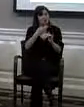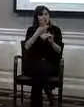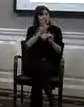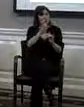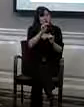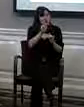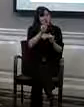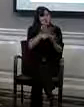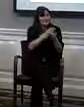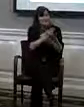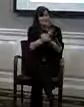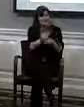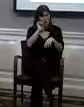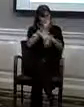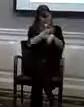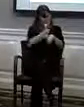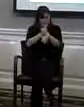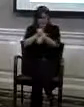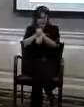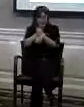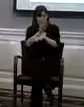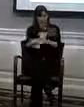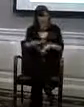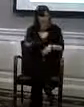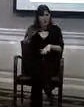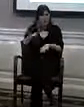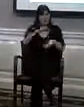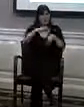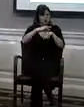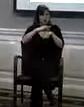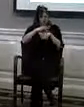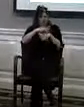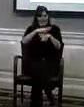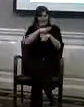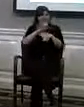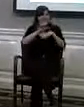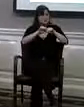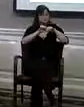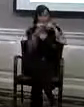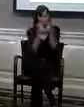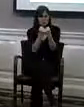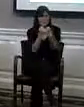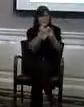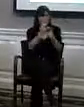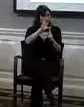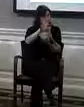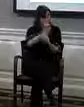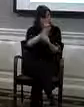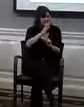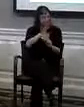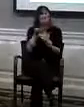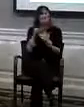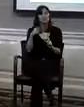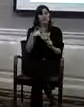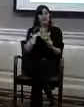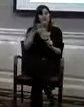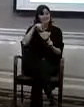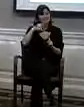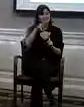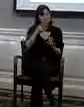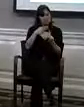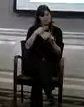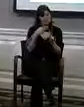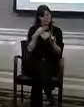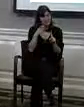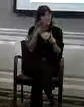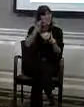different religious, socioeconomic and geographical contexts in Lebanon. She holds a doctorate from Columbia University Teacher College and